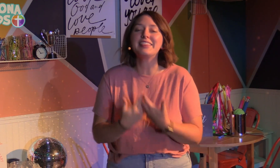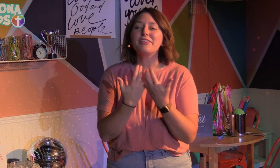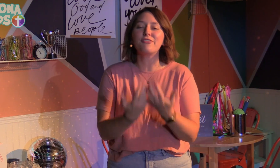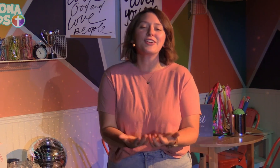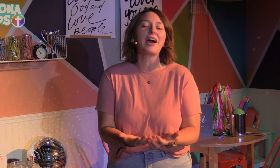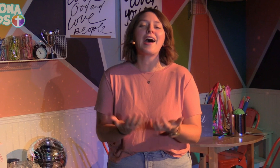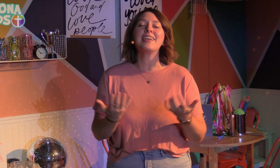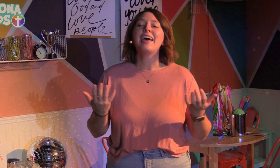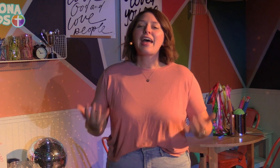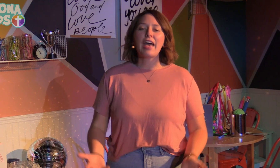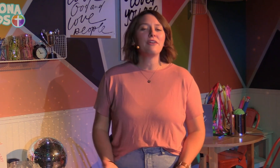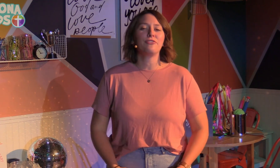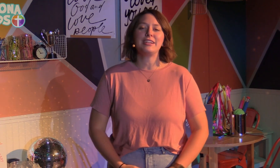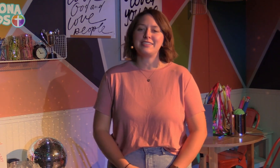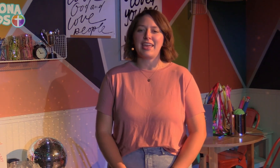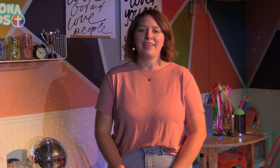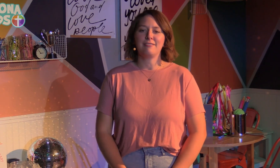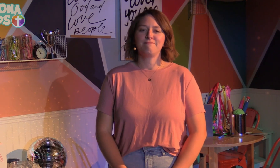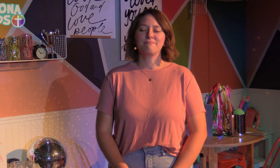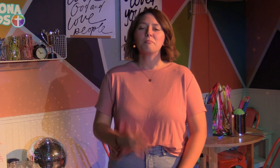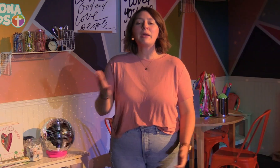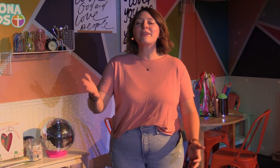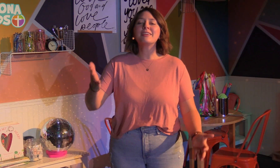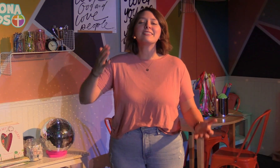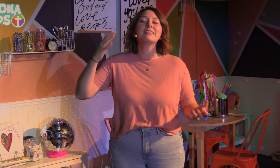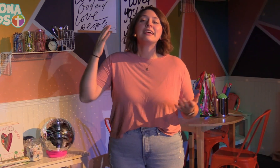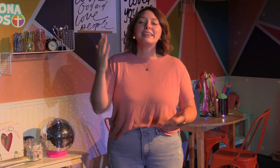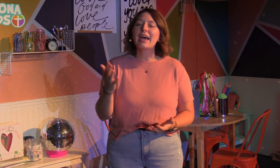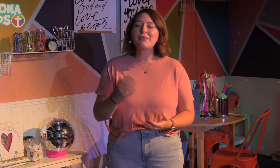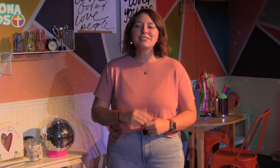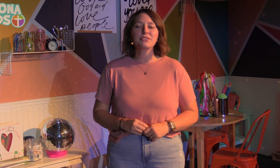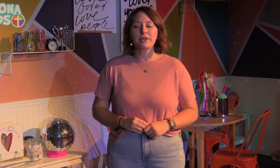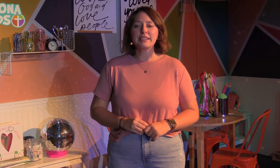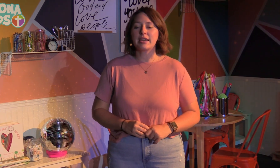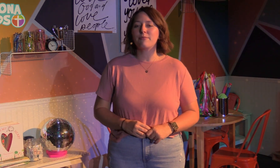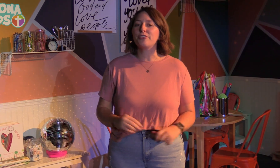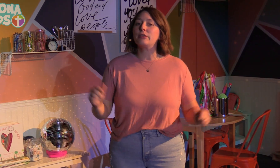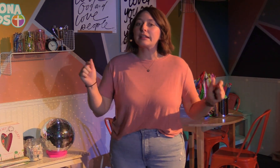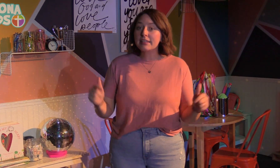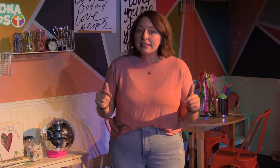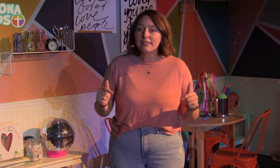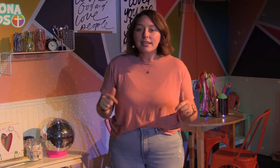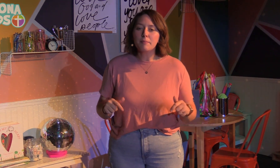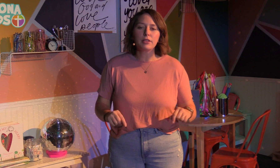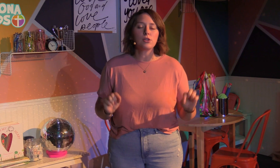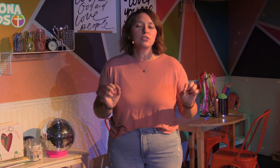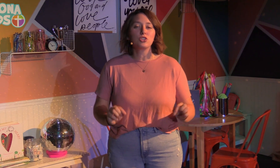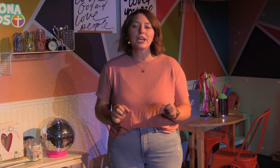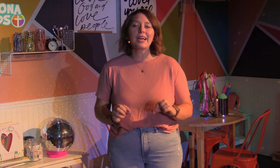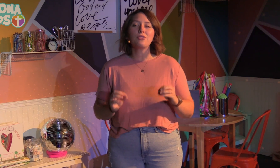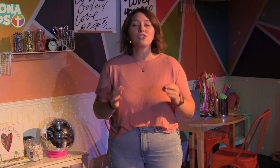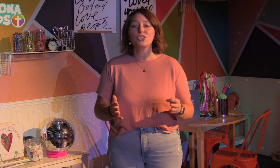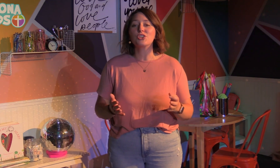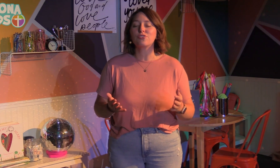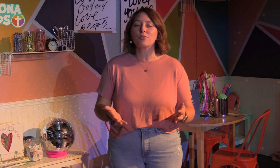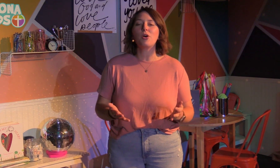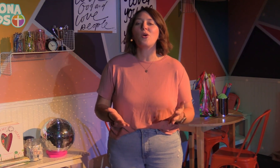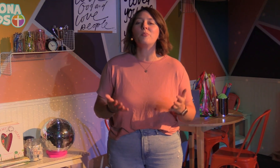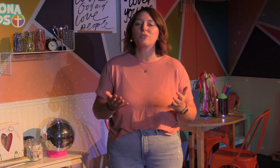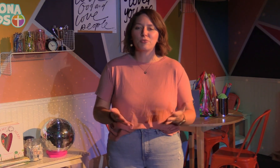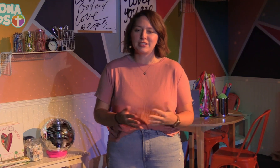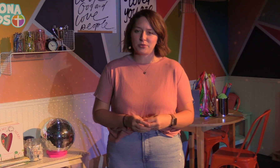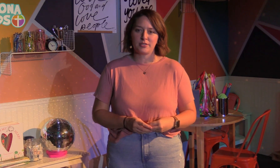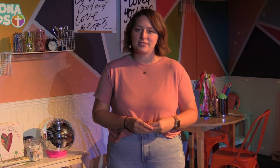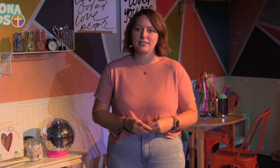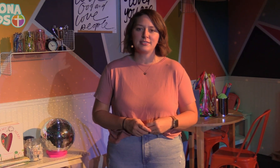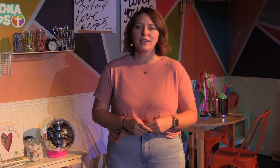we can live for God every day. Parents, now is a great time for you to click the link below to check out the Church from